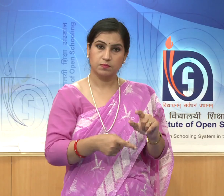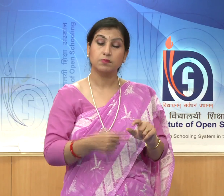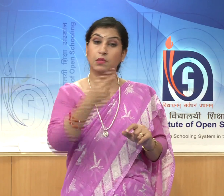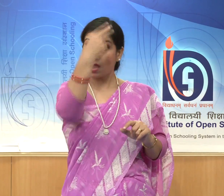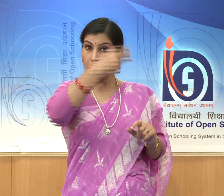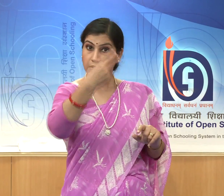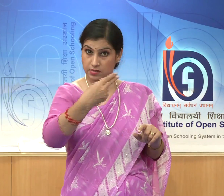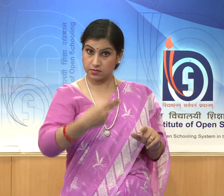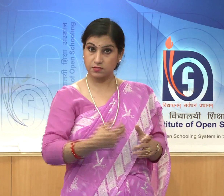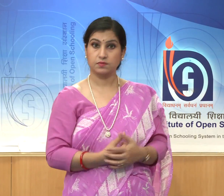Artists